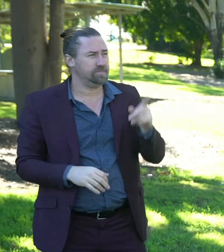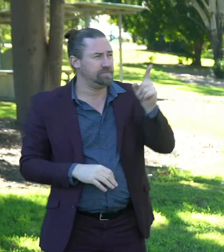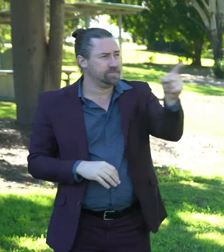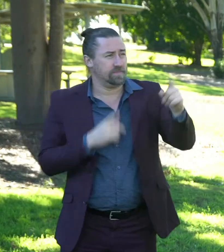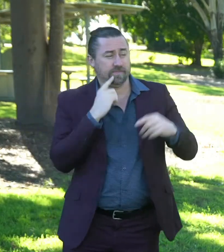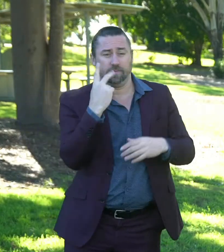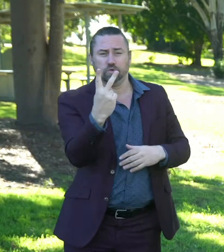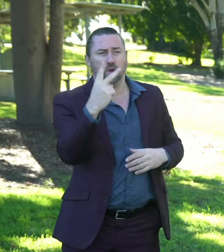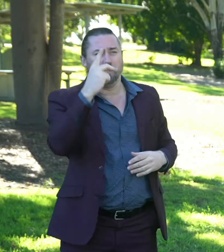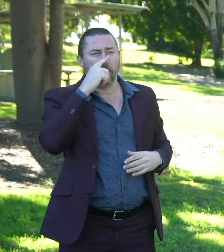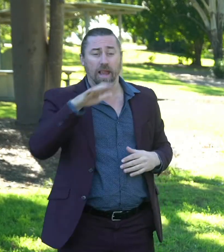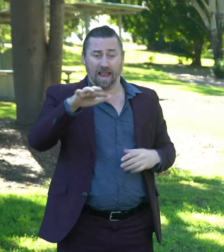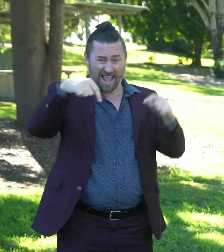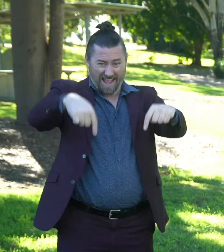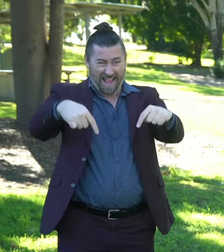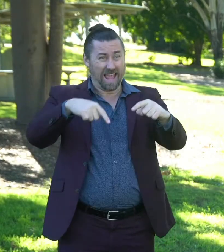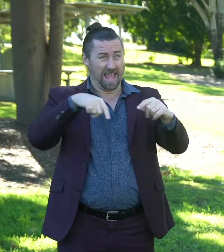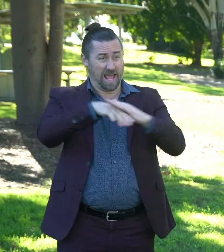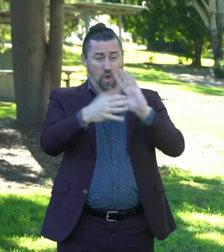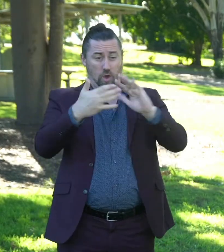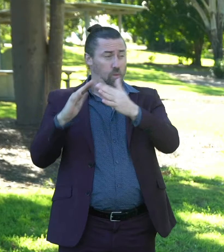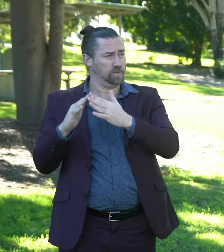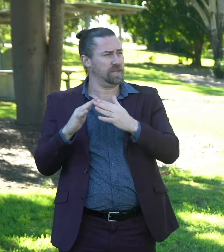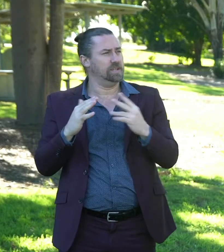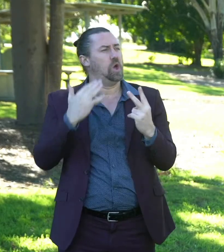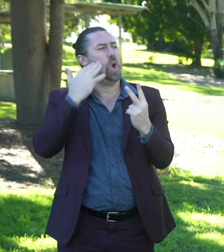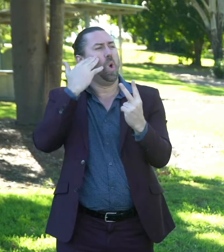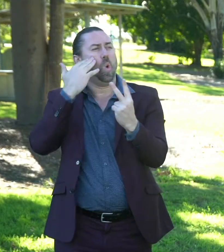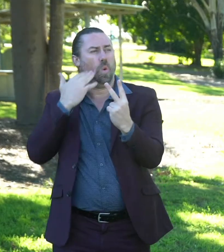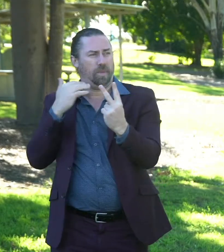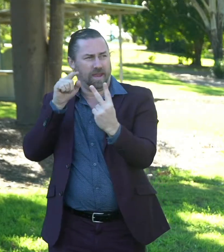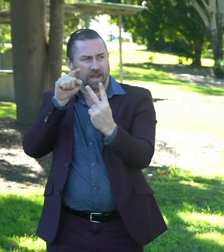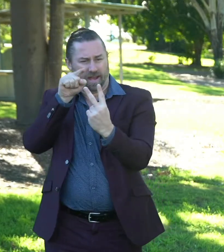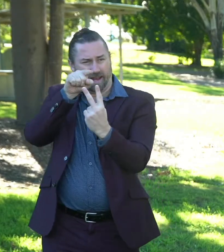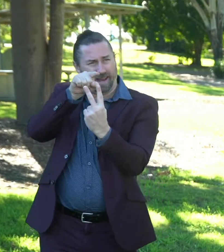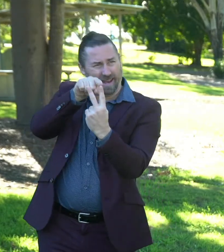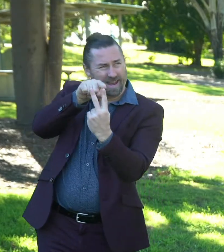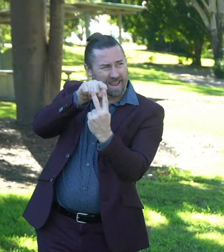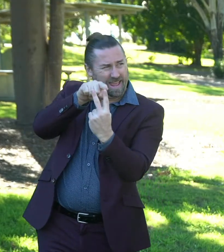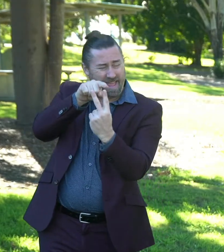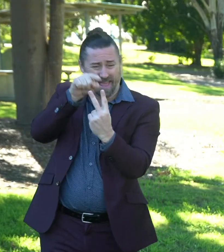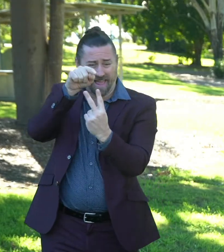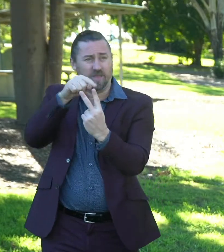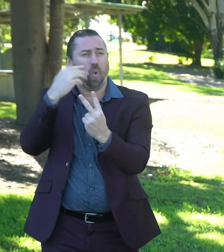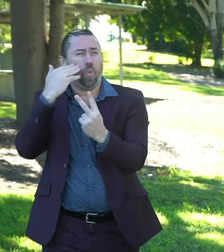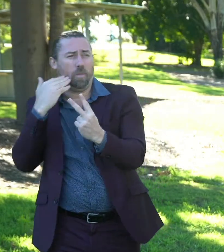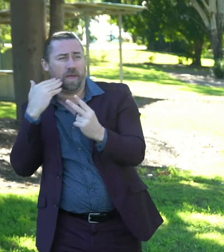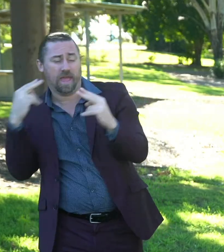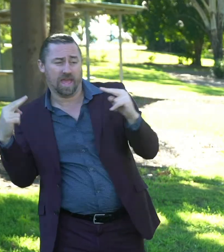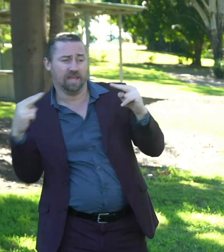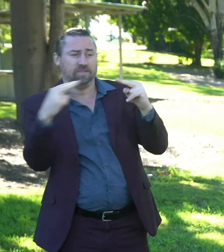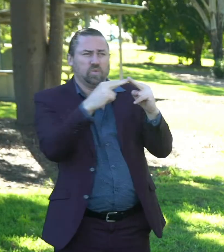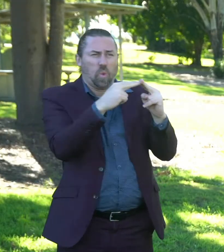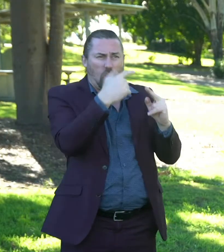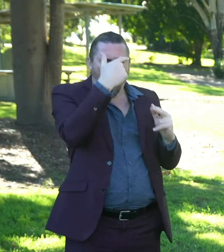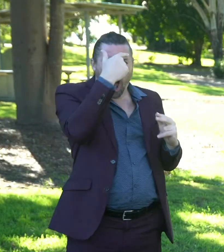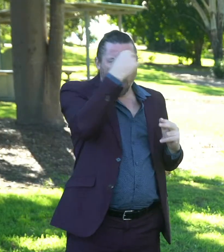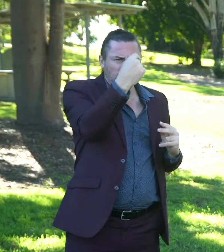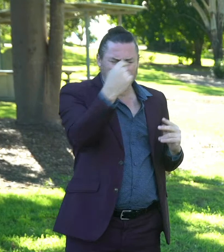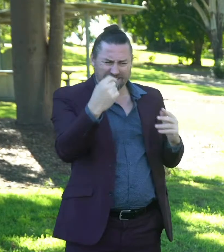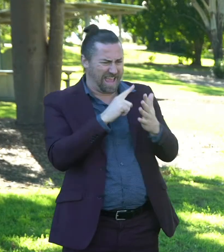cases, did the female that one you mentioned first, did she have direct contact with the flight attendant? What's the link with